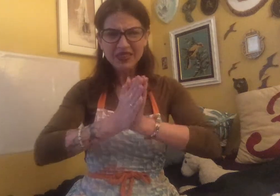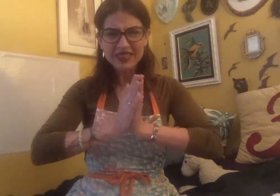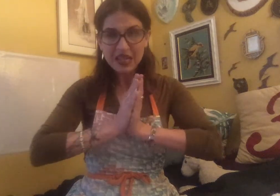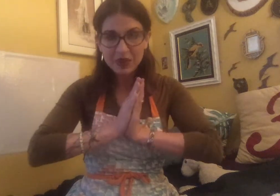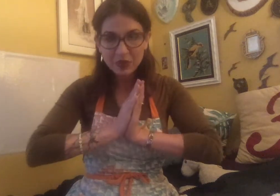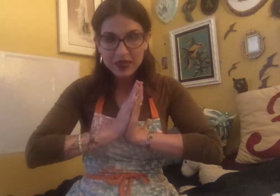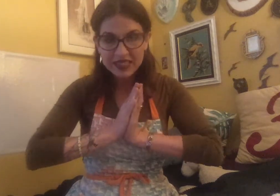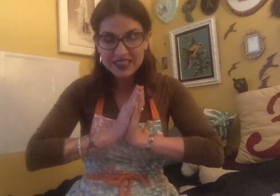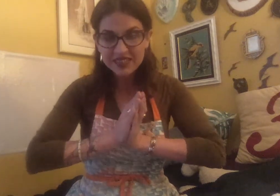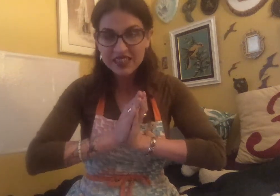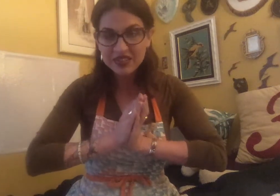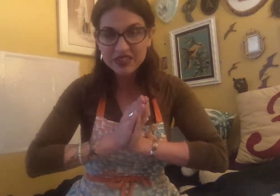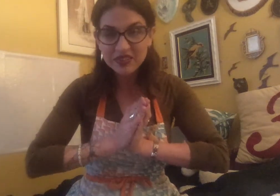tell me what it is. Can you do it?